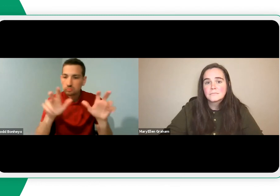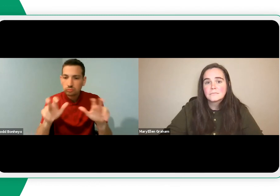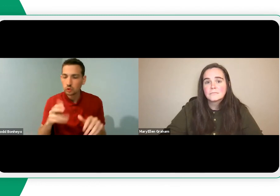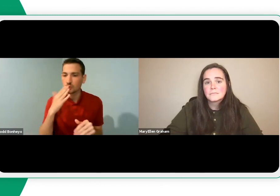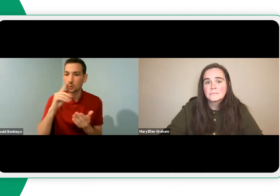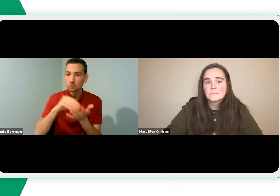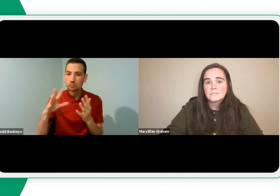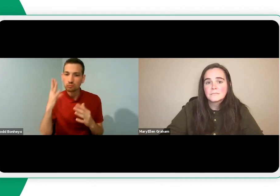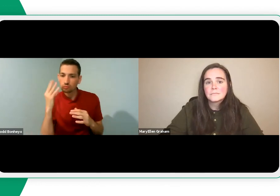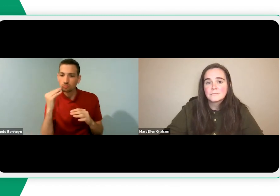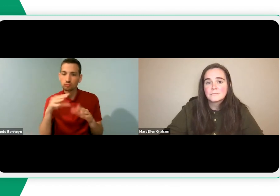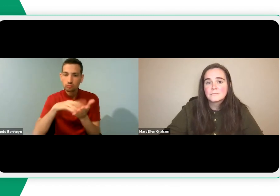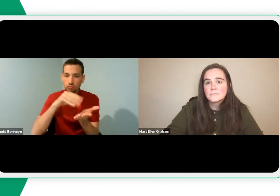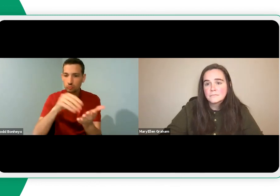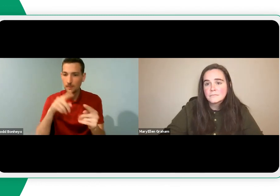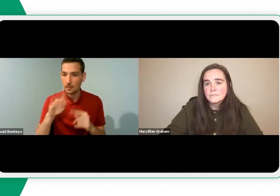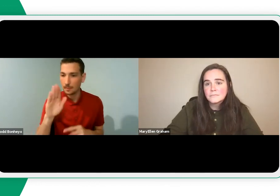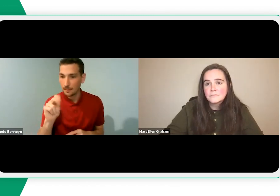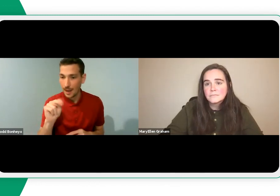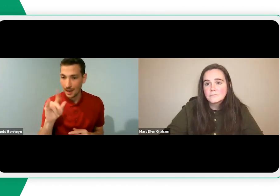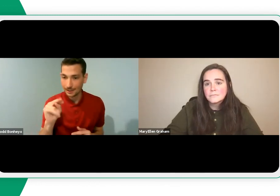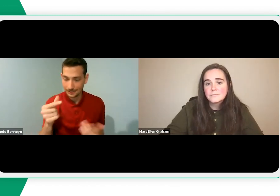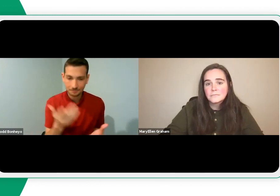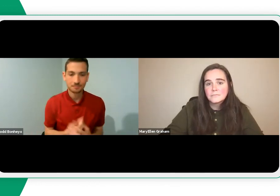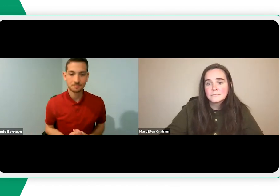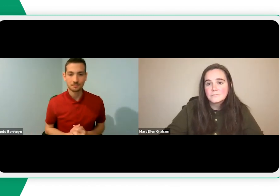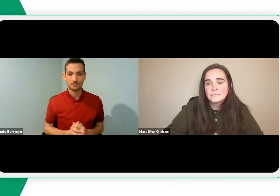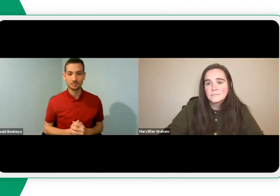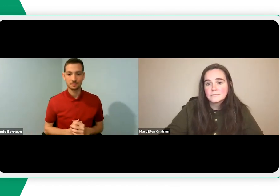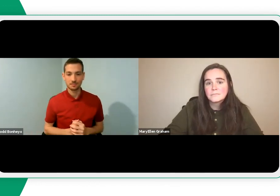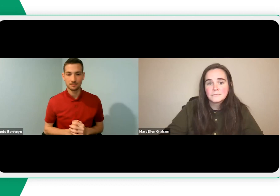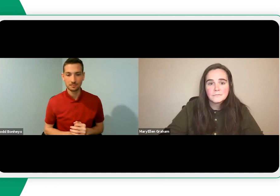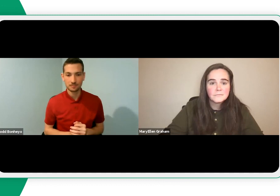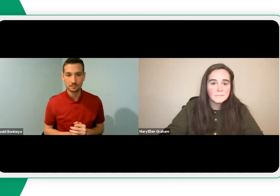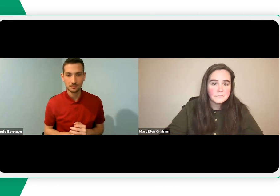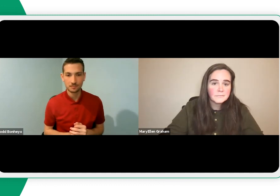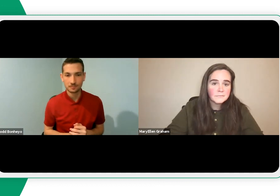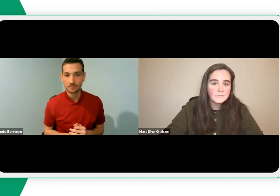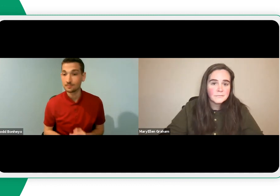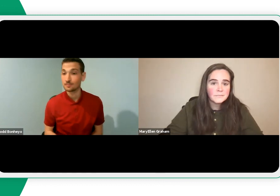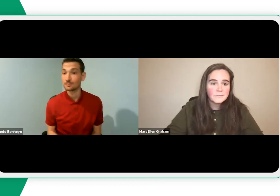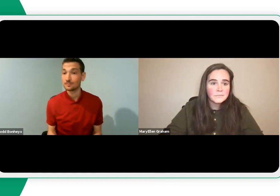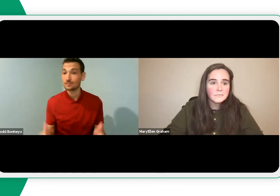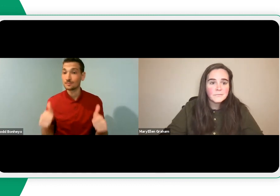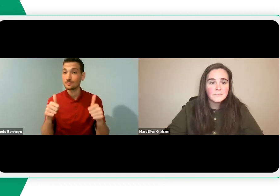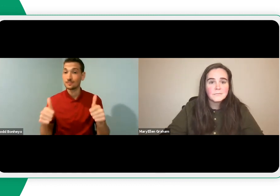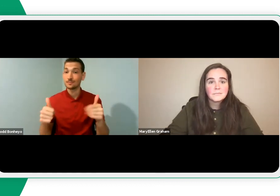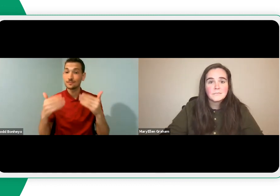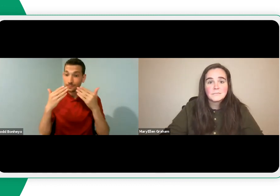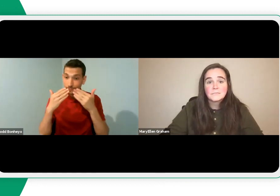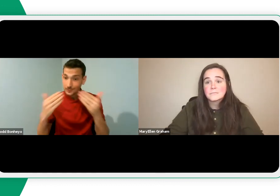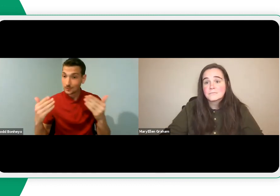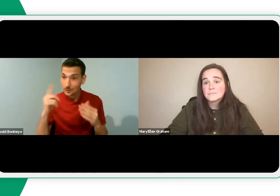is information regarding hands-on for students to experience what it's like regarding banking and how to deal with personal finance.